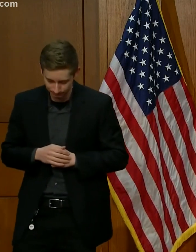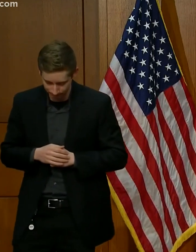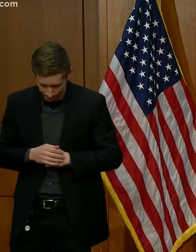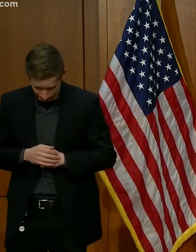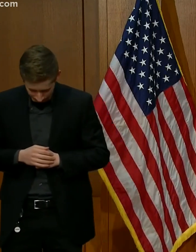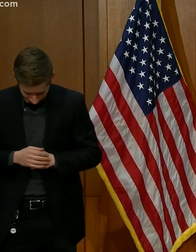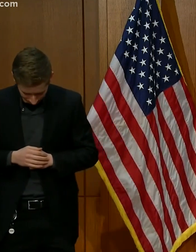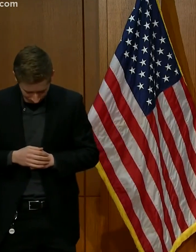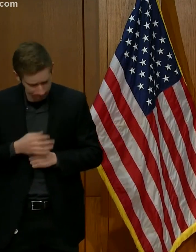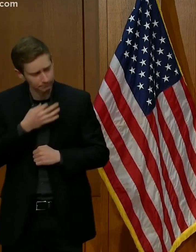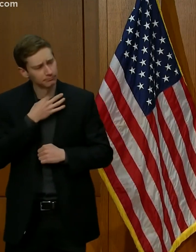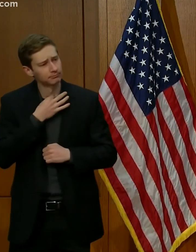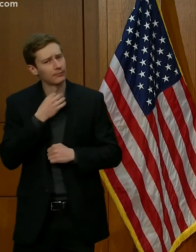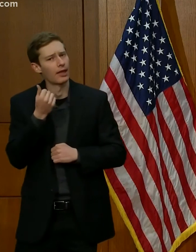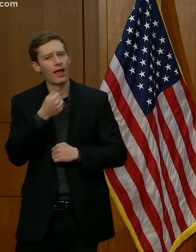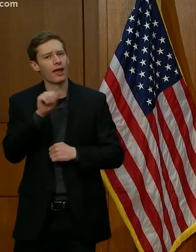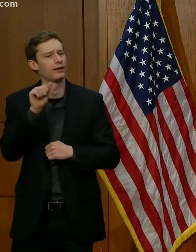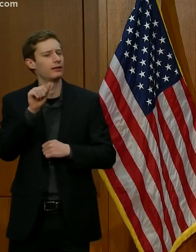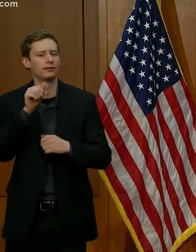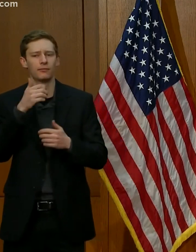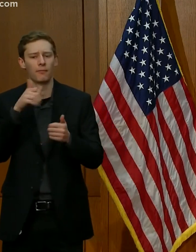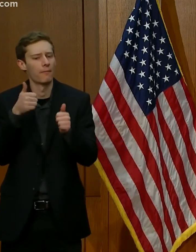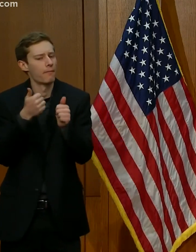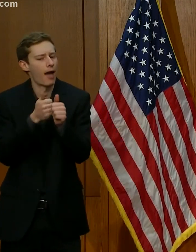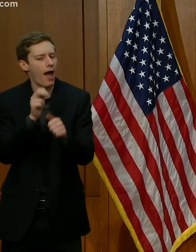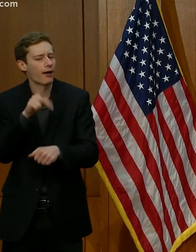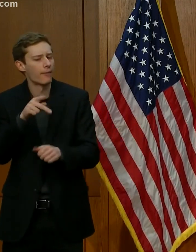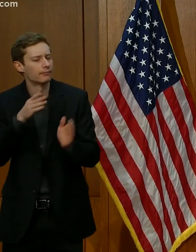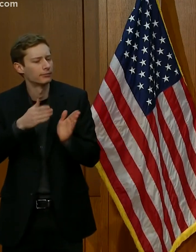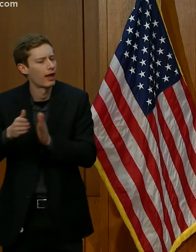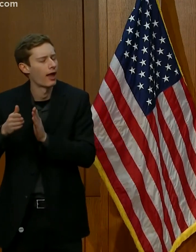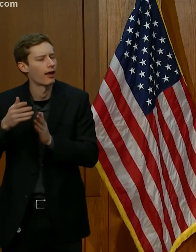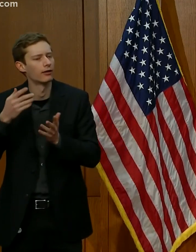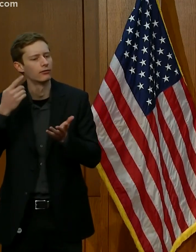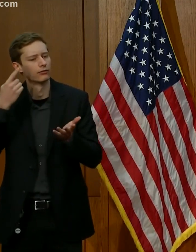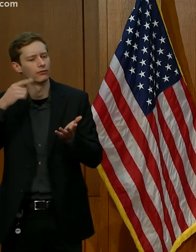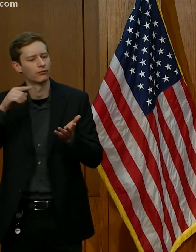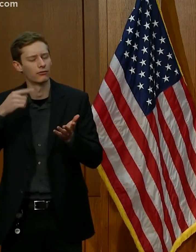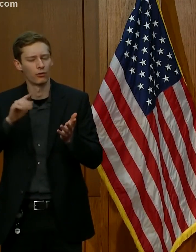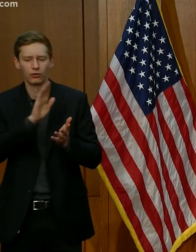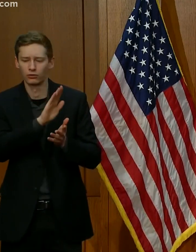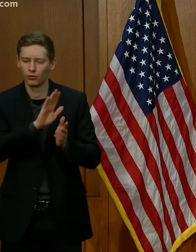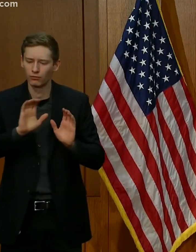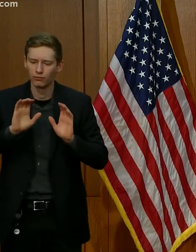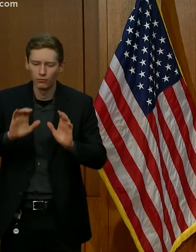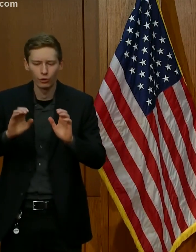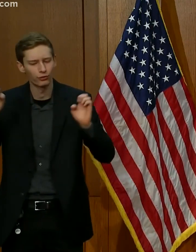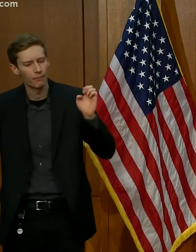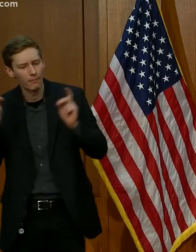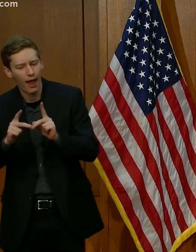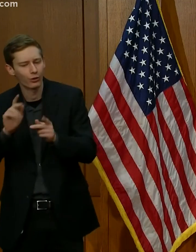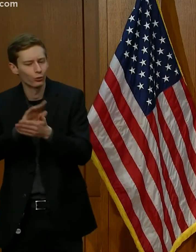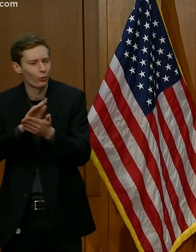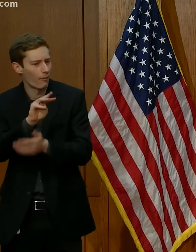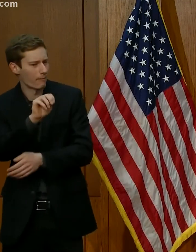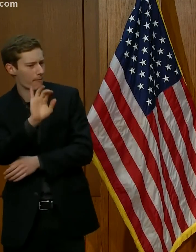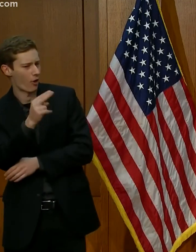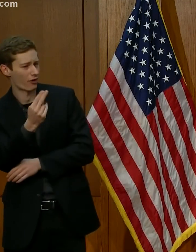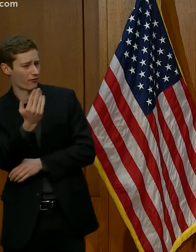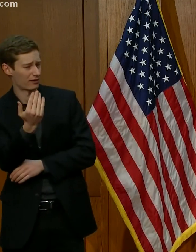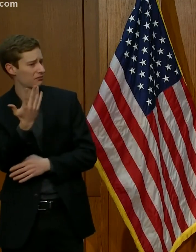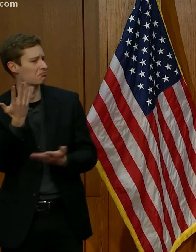Is there any backup plans for this push to get students back into school on March 15th if